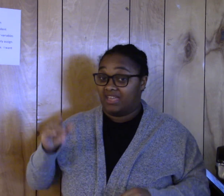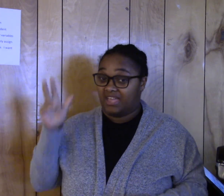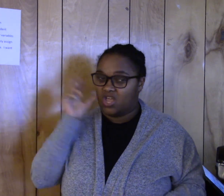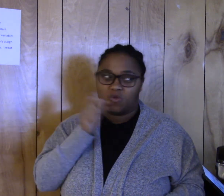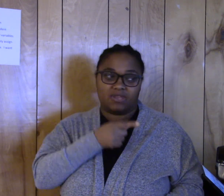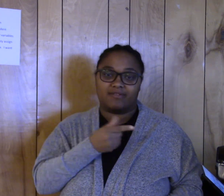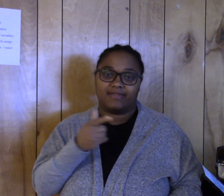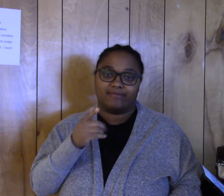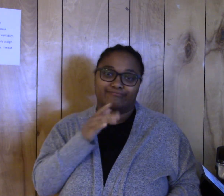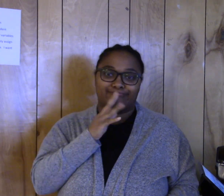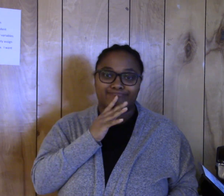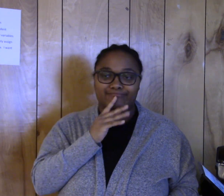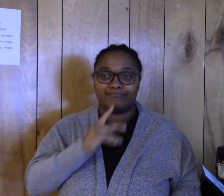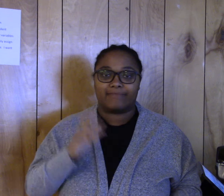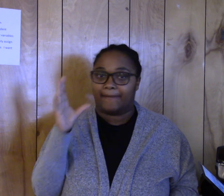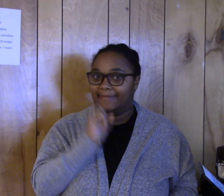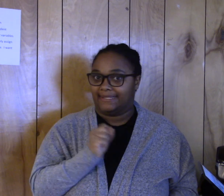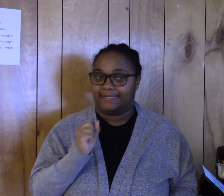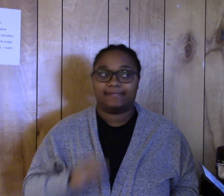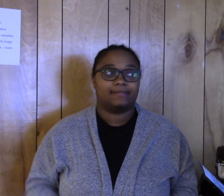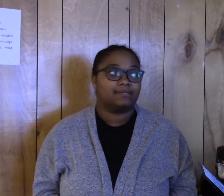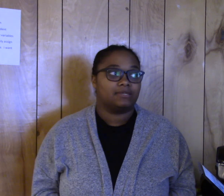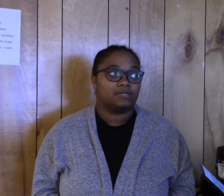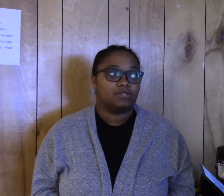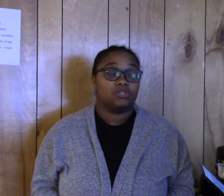of significant others wanting you to do something.